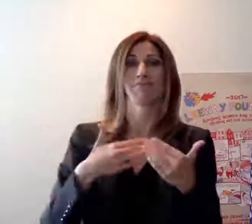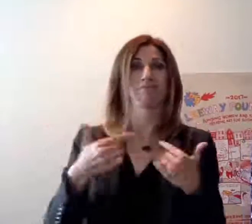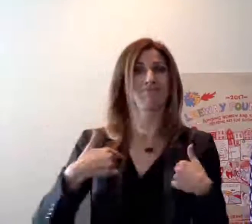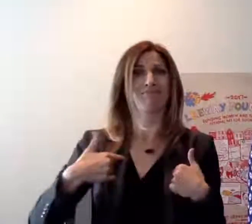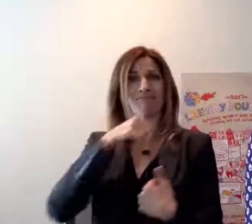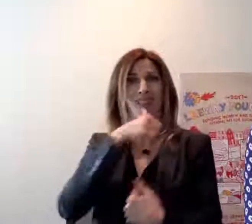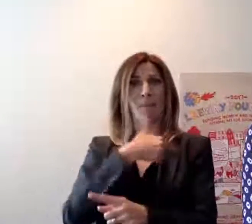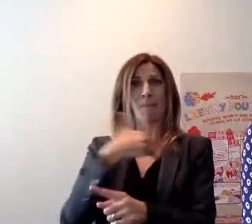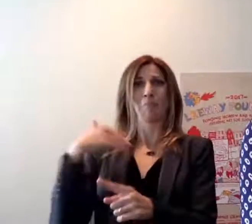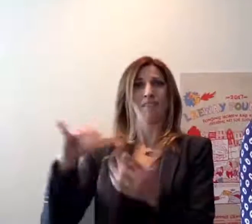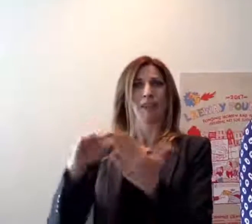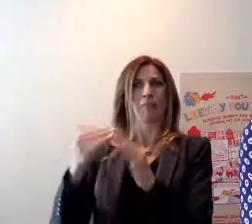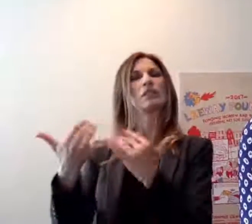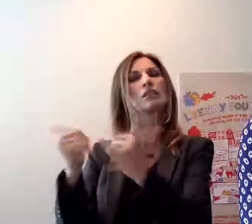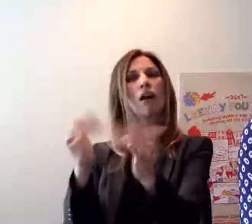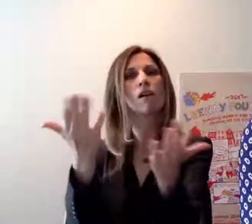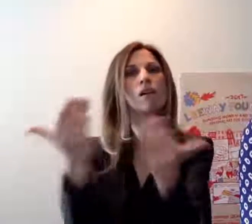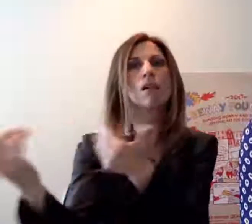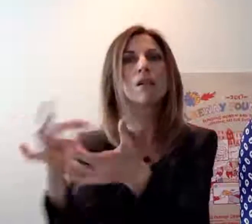outsider in some sort of way?